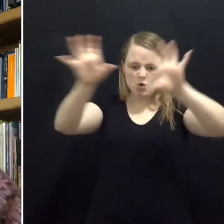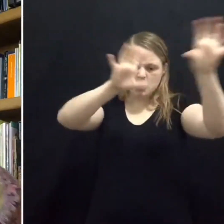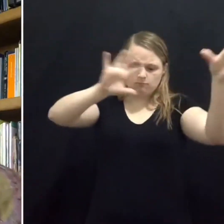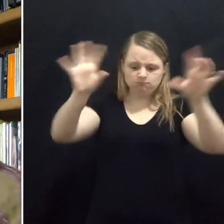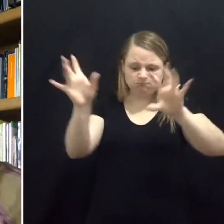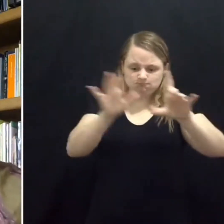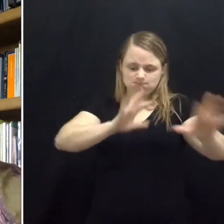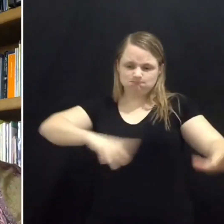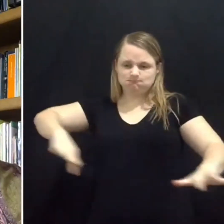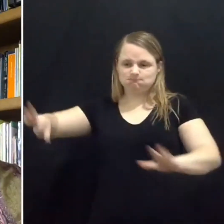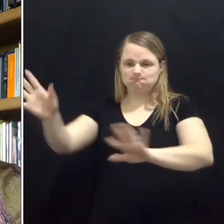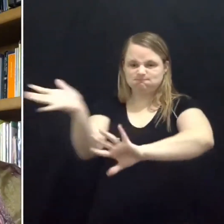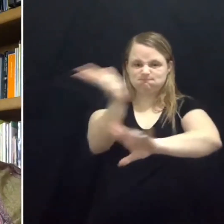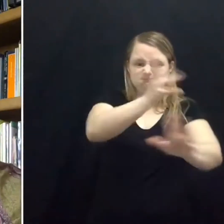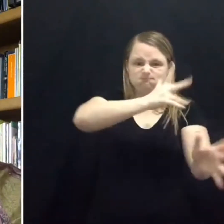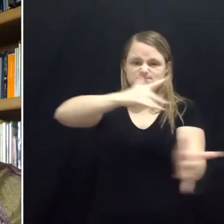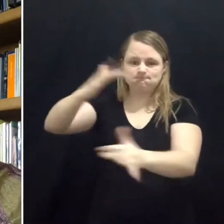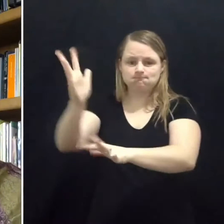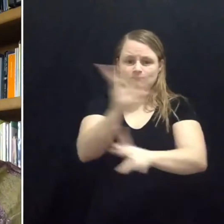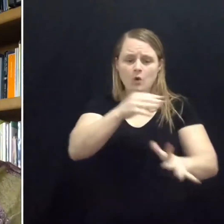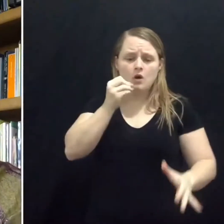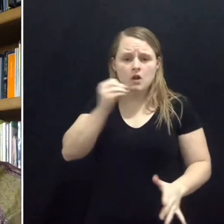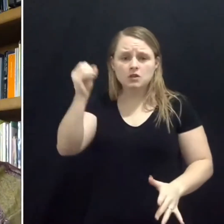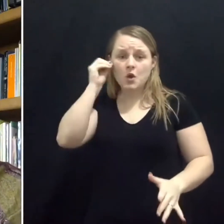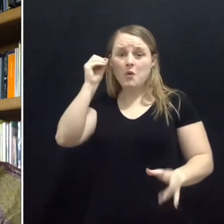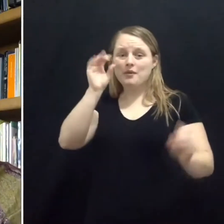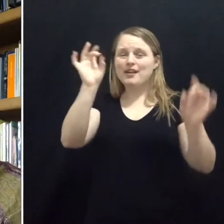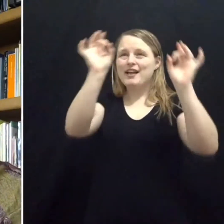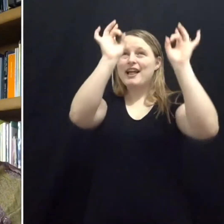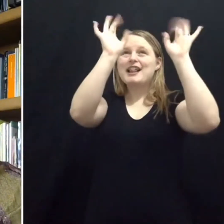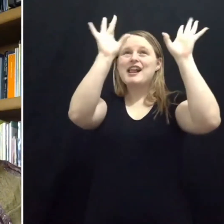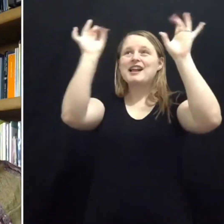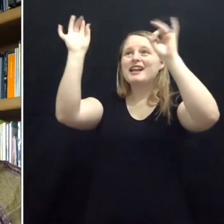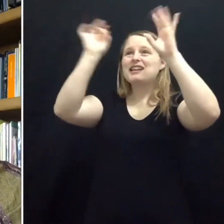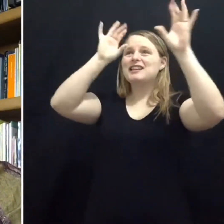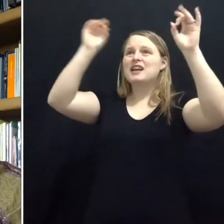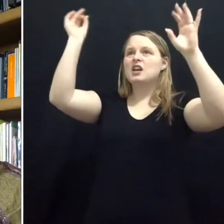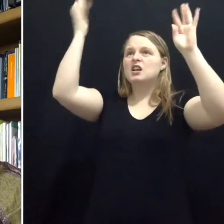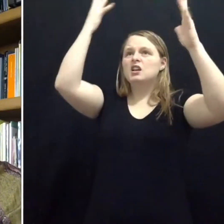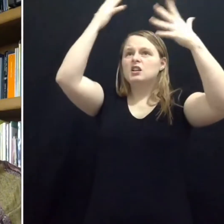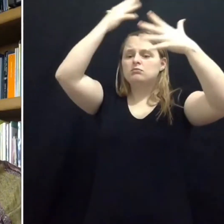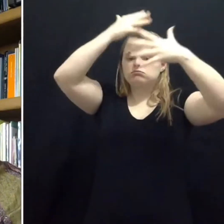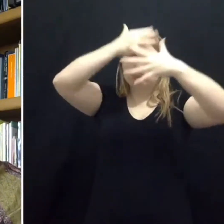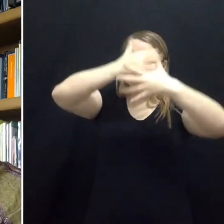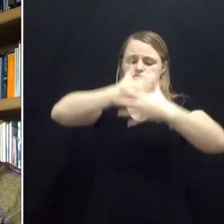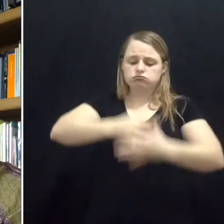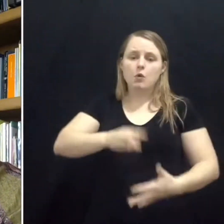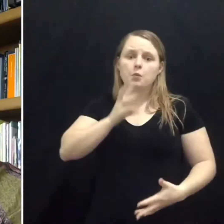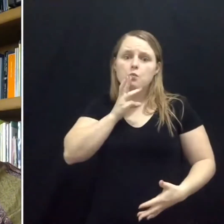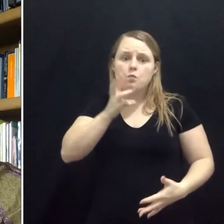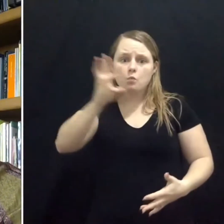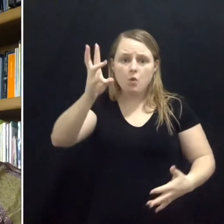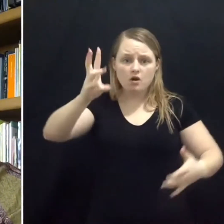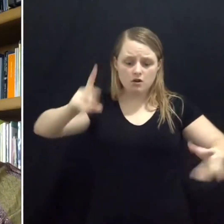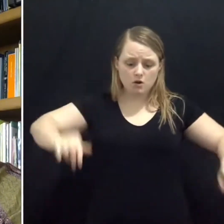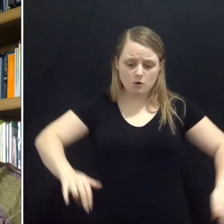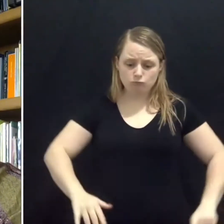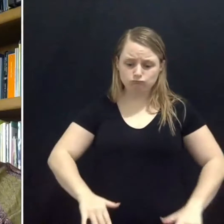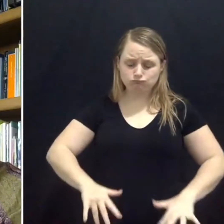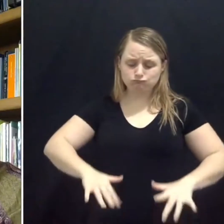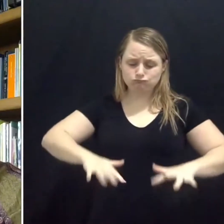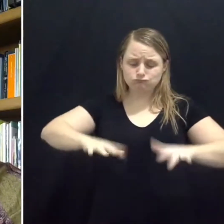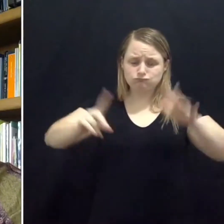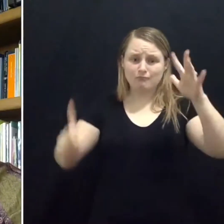A storm swept through the valley, turning bright sky to black. A flash flood came